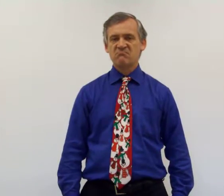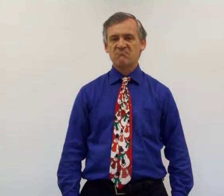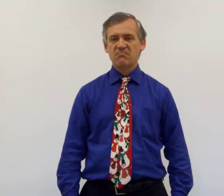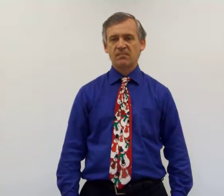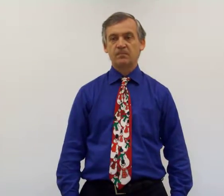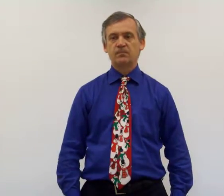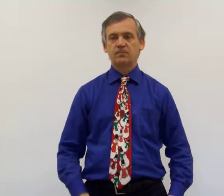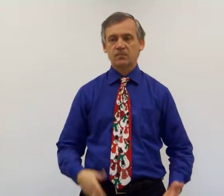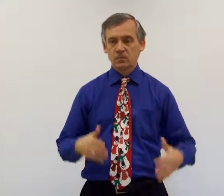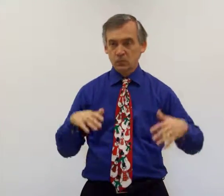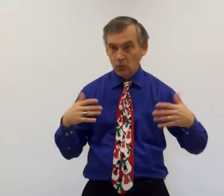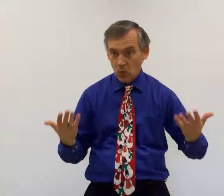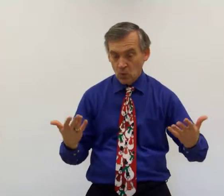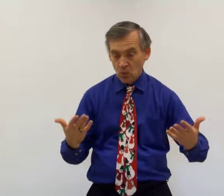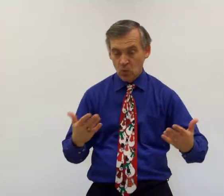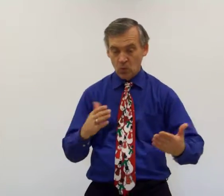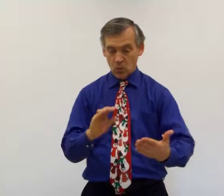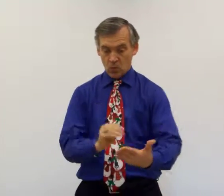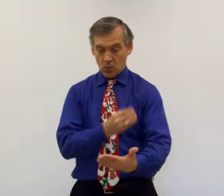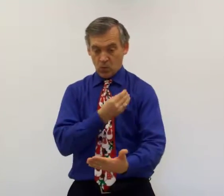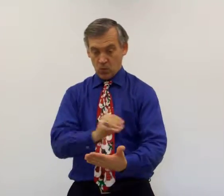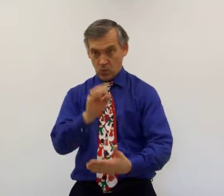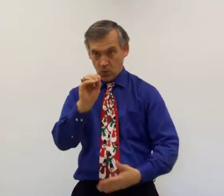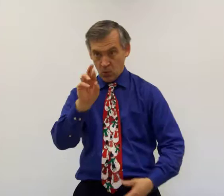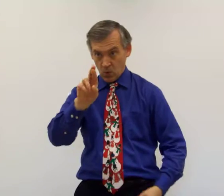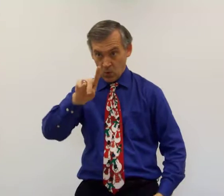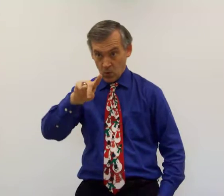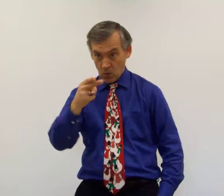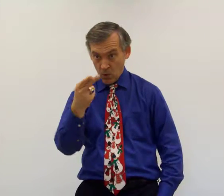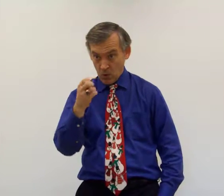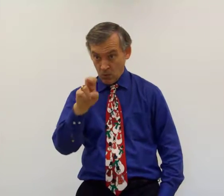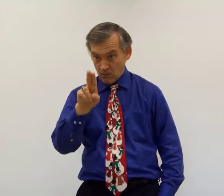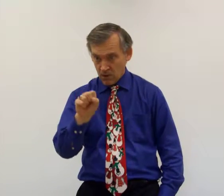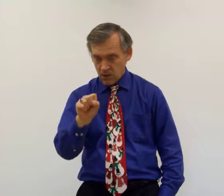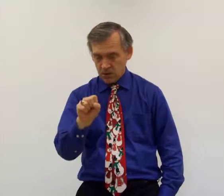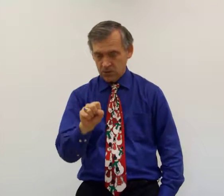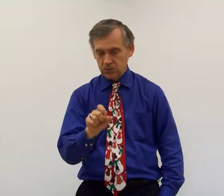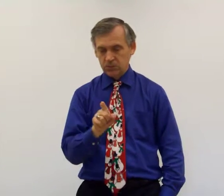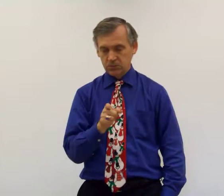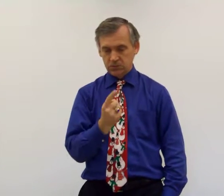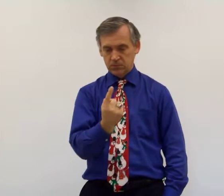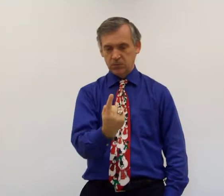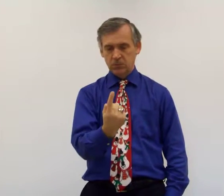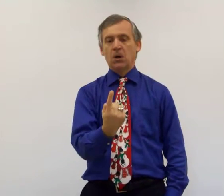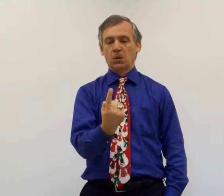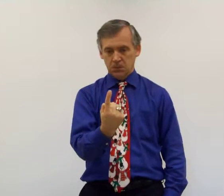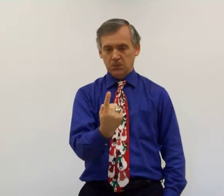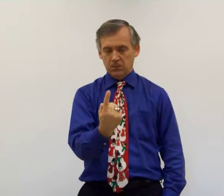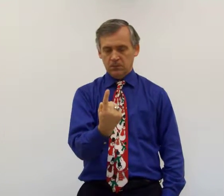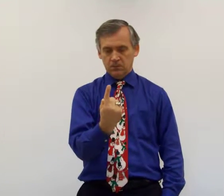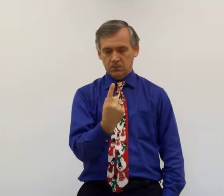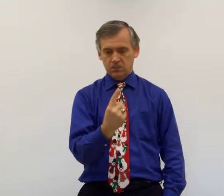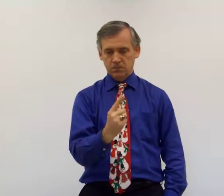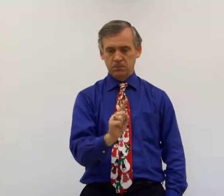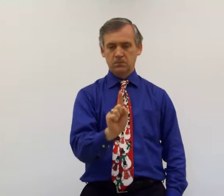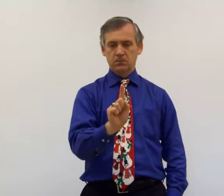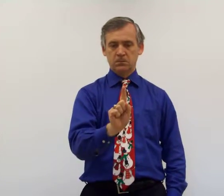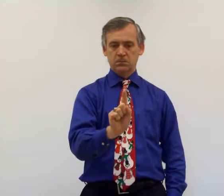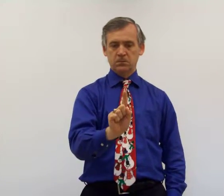Orpheus turned and strode from the hall of Hades, and the flocks of following